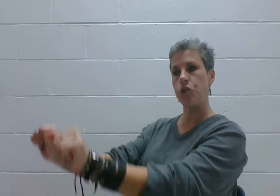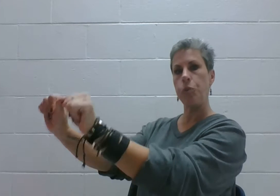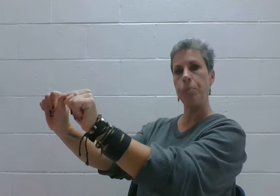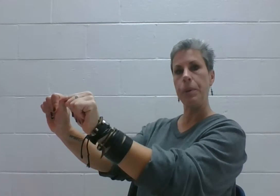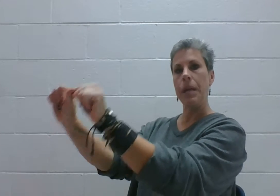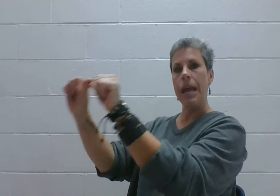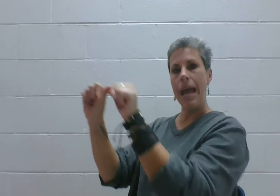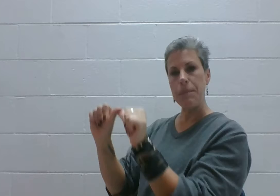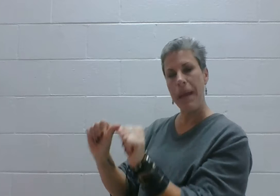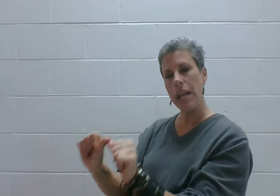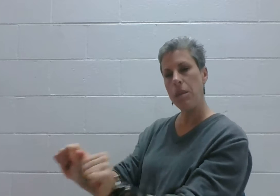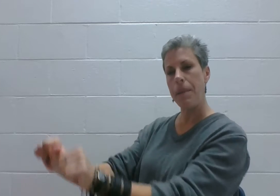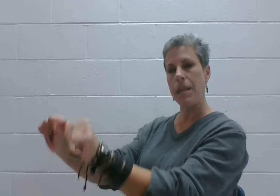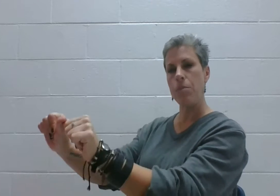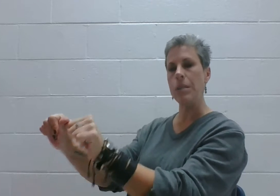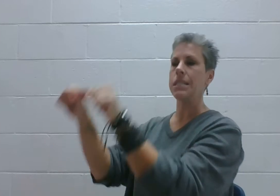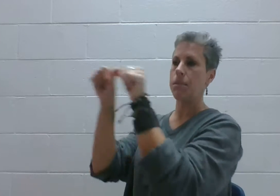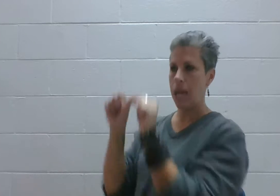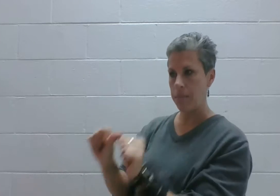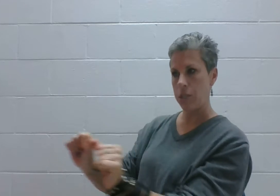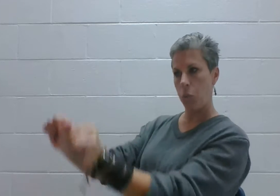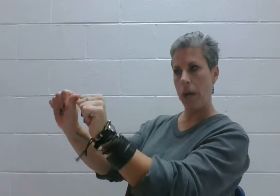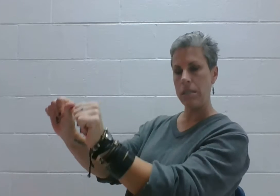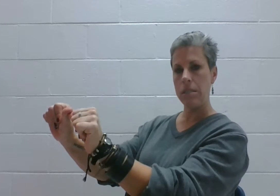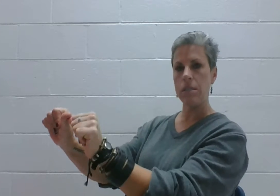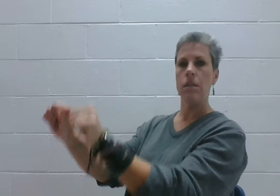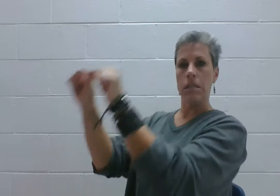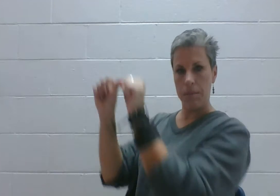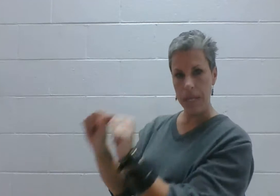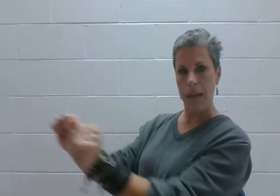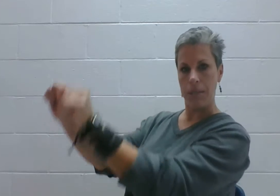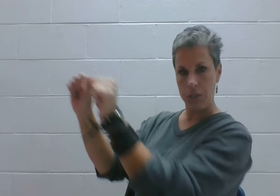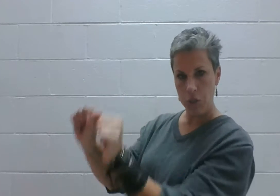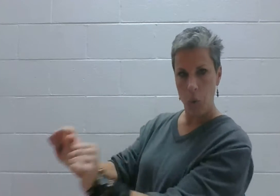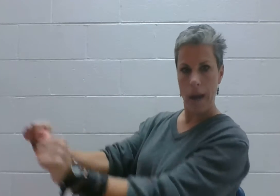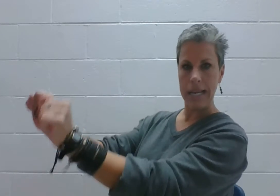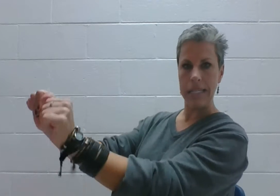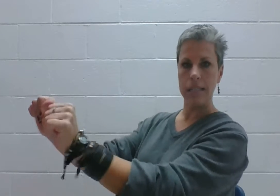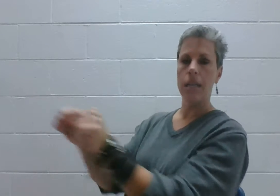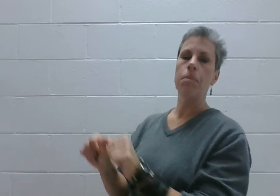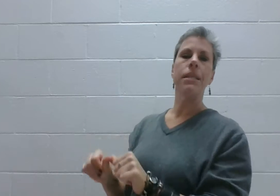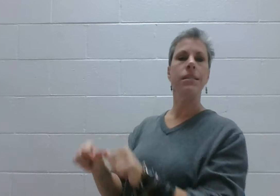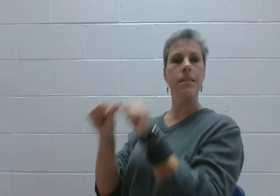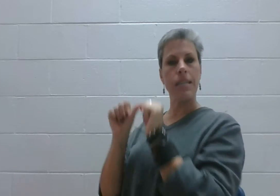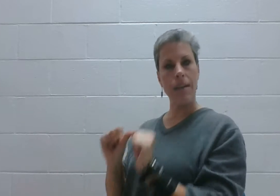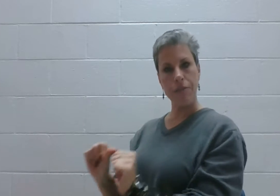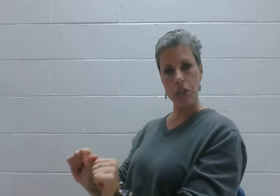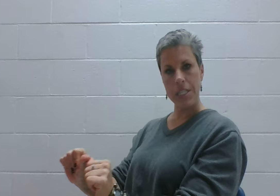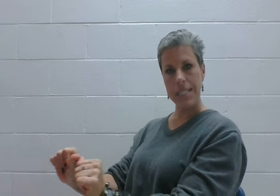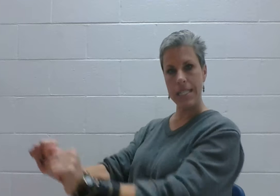scoop, and depending on the beat of the music, sometimes it's once, sometimes it's twice, but this is the sign for